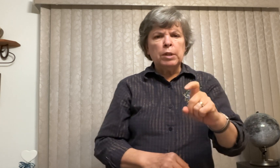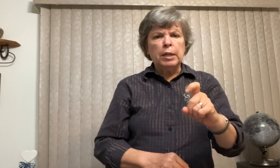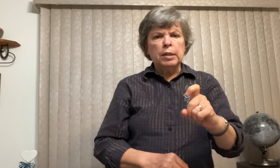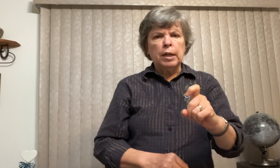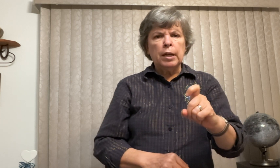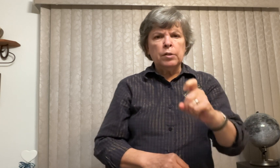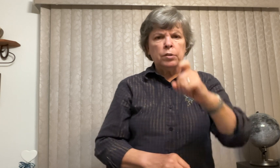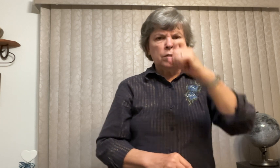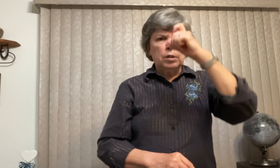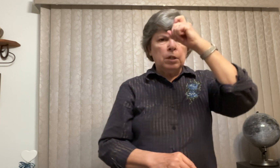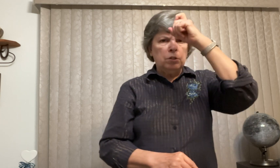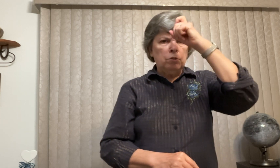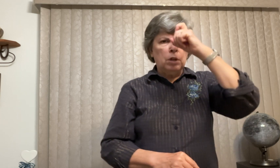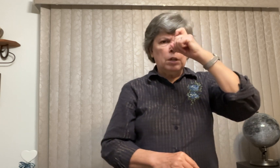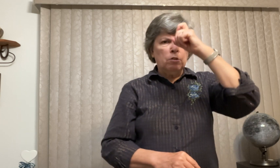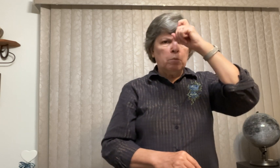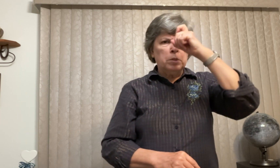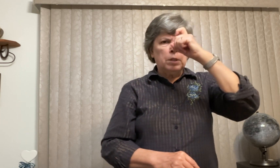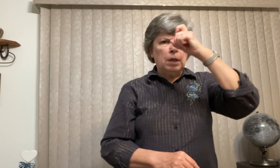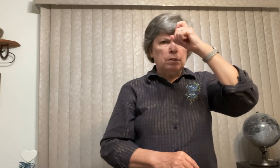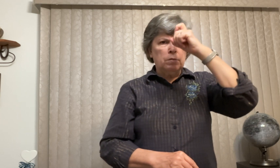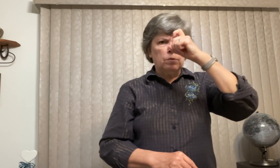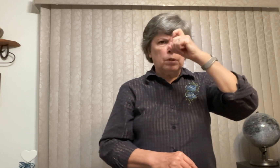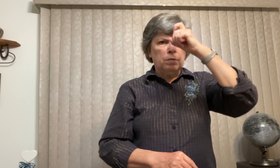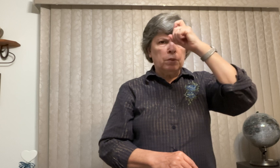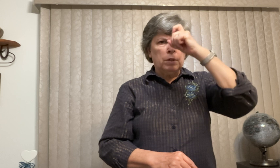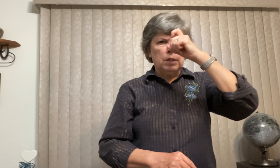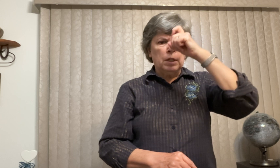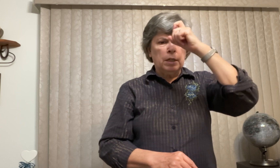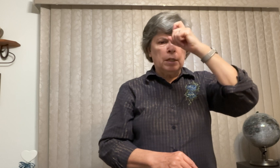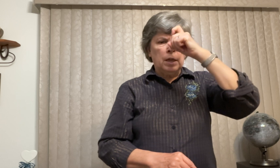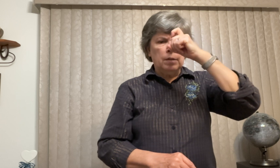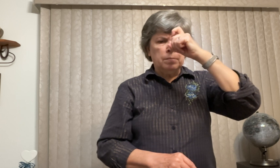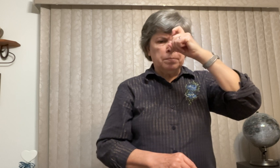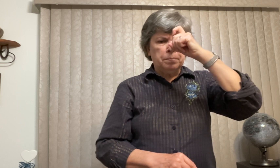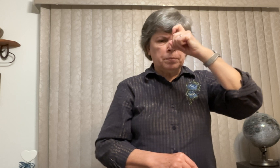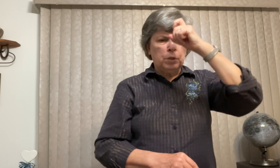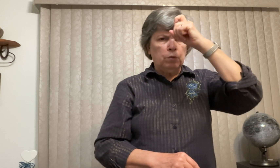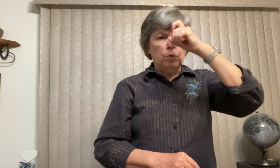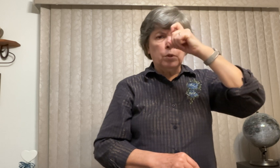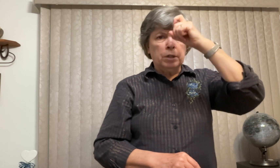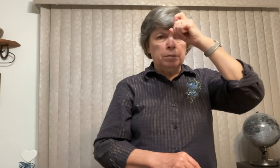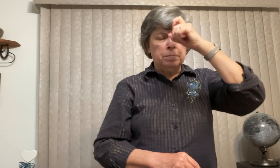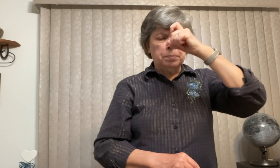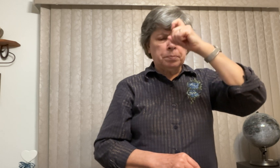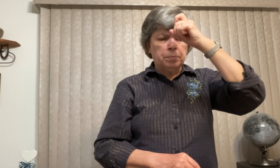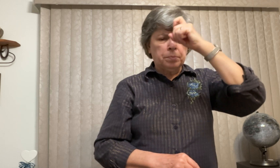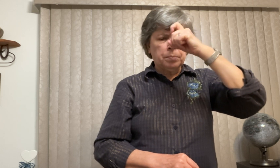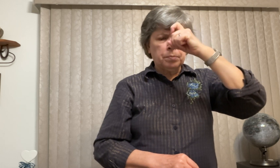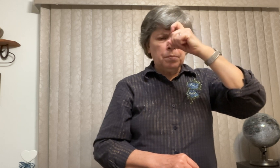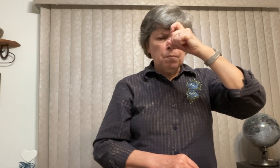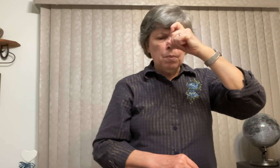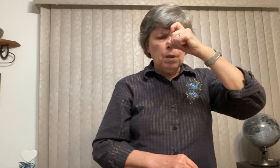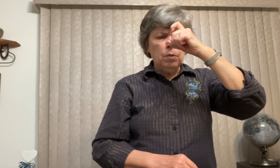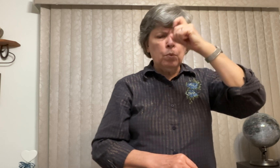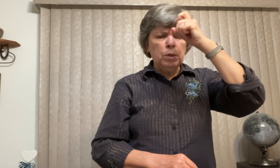an X and you kind of go up and down in front of your head like that, your forehead. The wisdom.